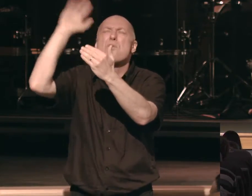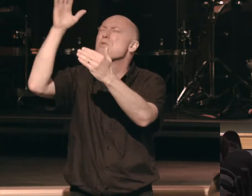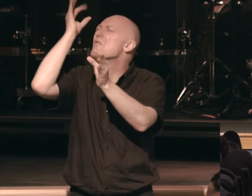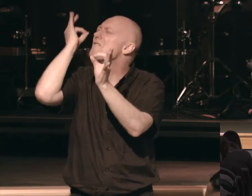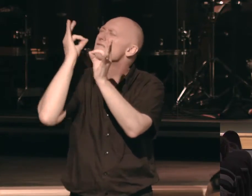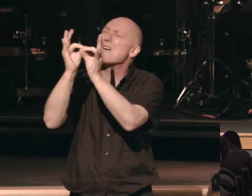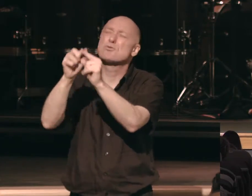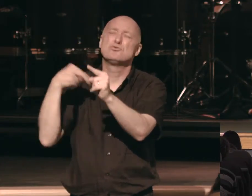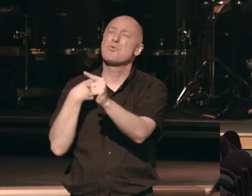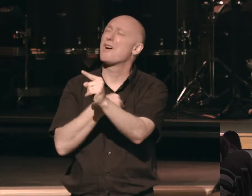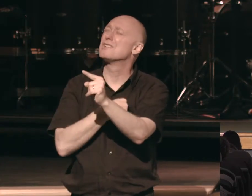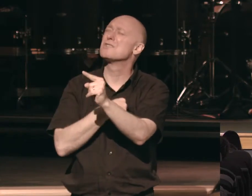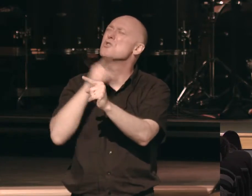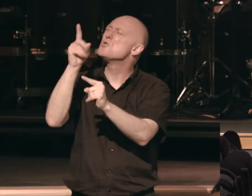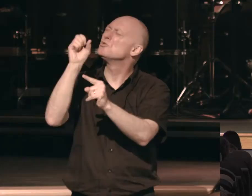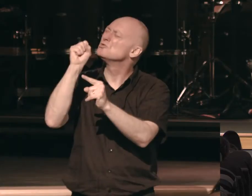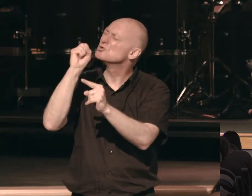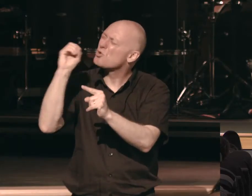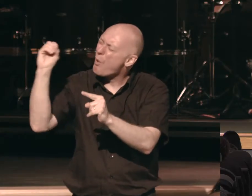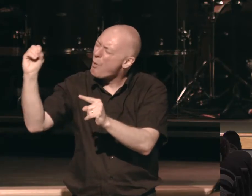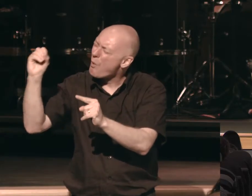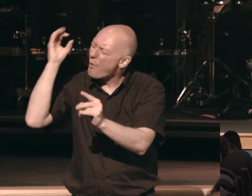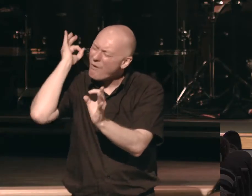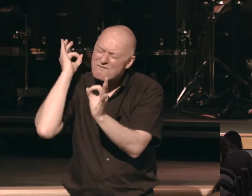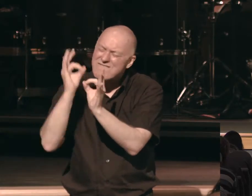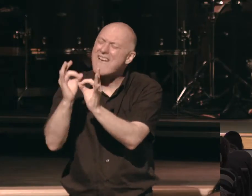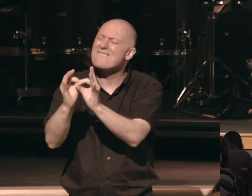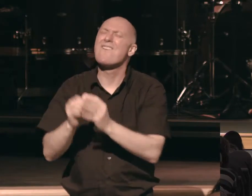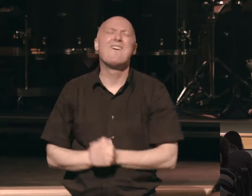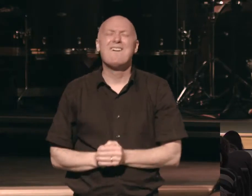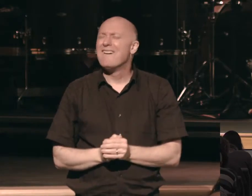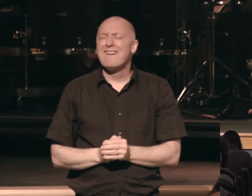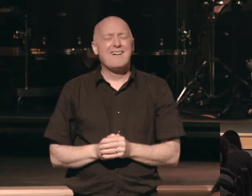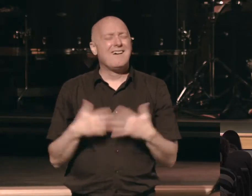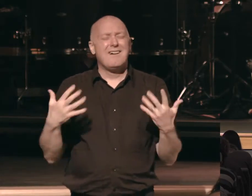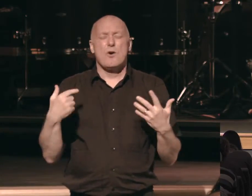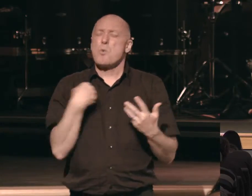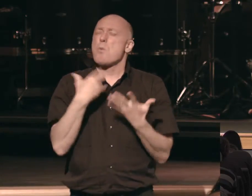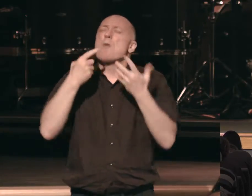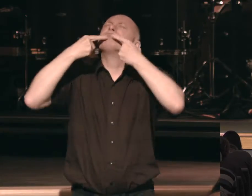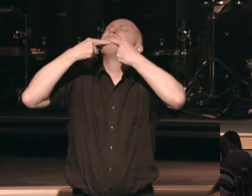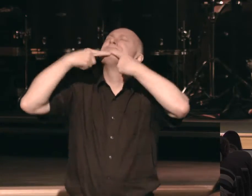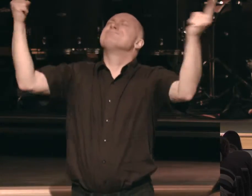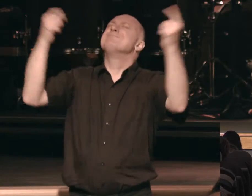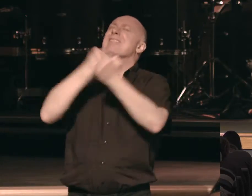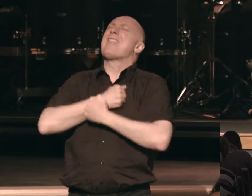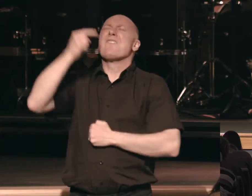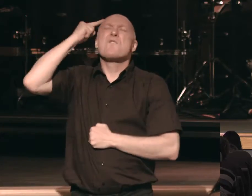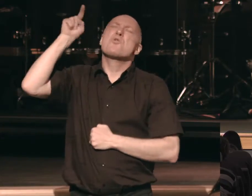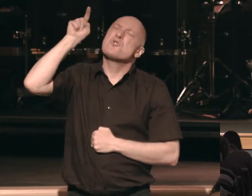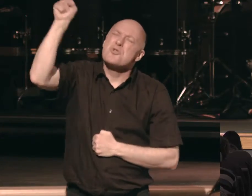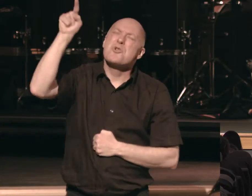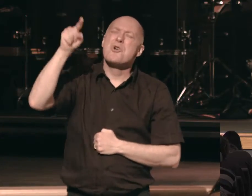you for your faithfulness, God. You're so faithful. Just declare love for